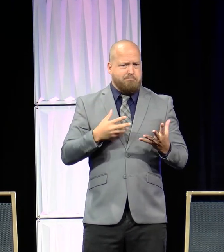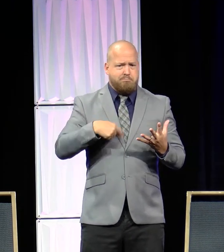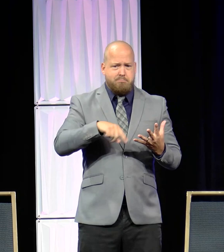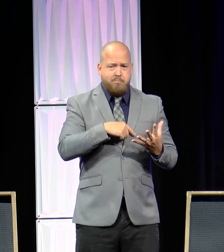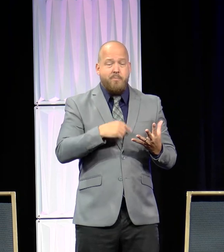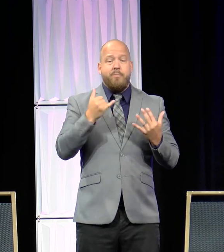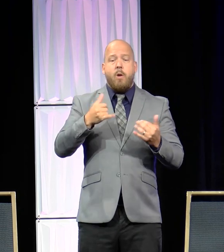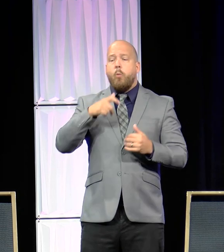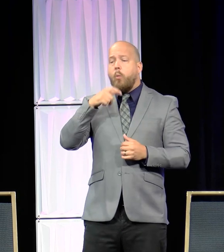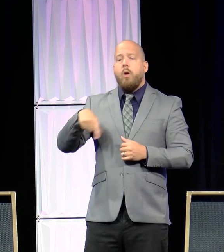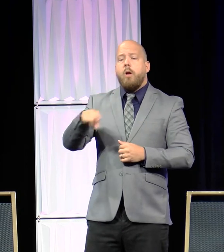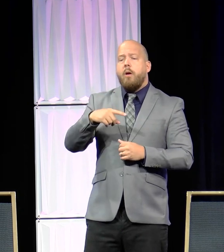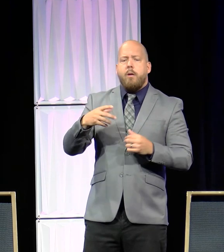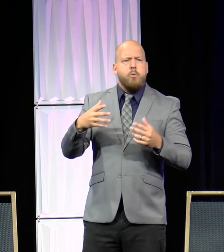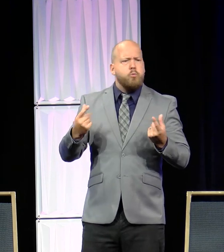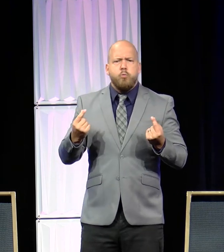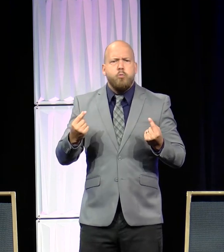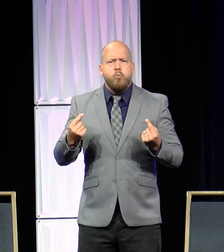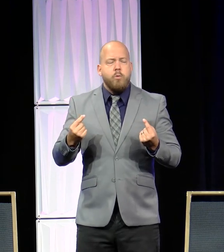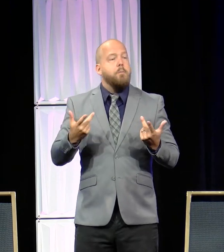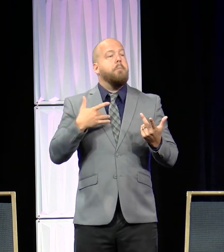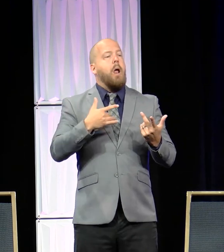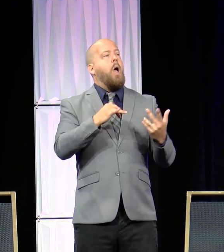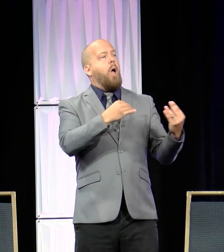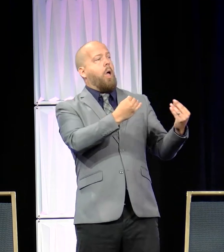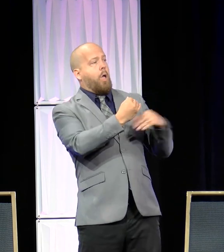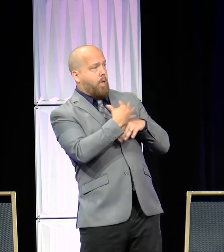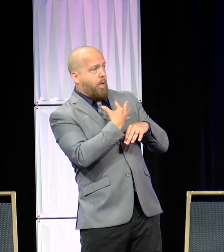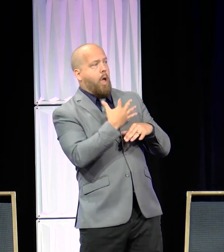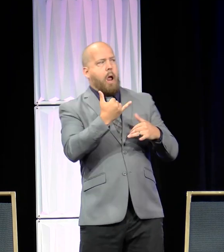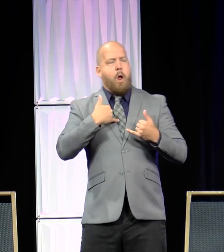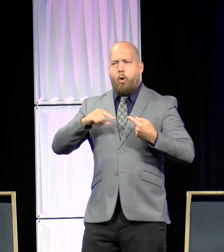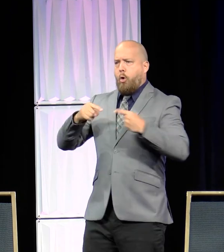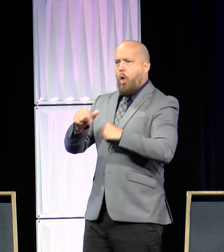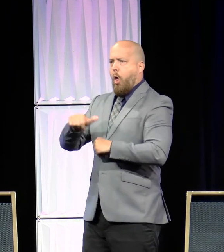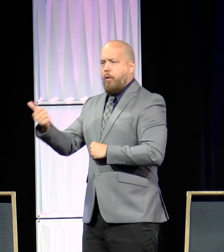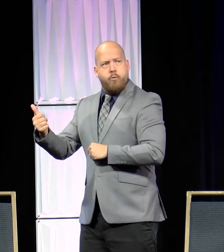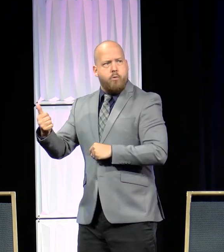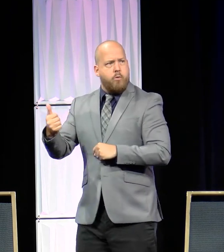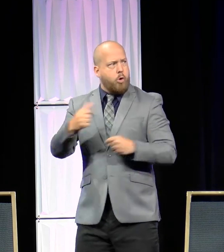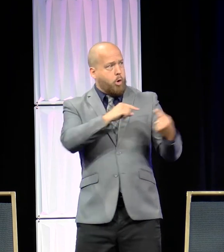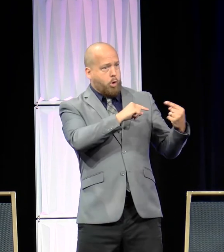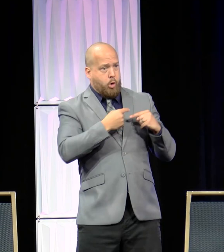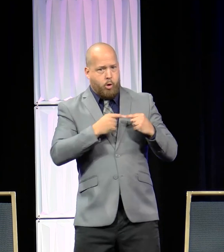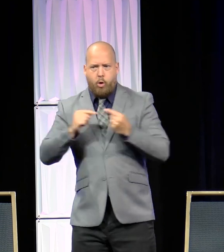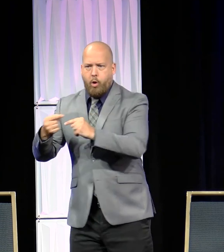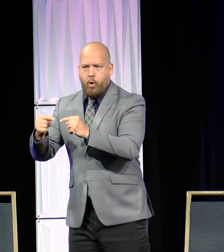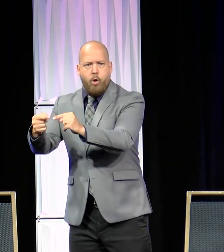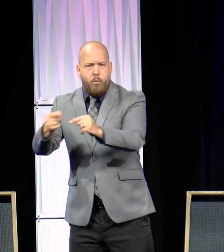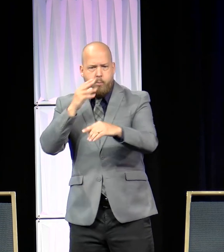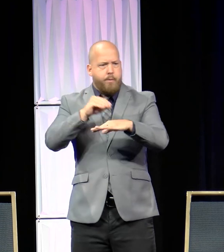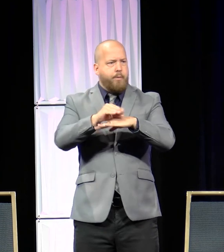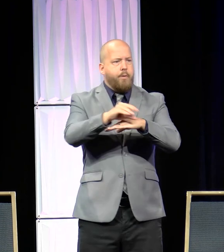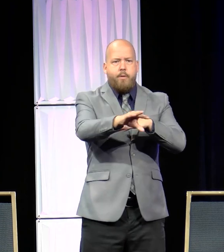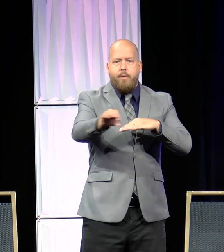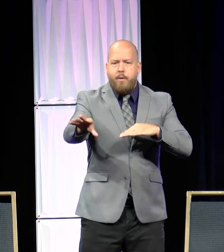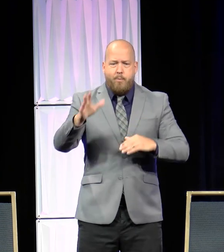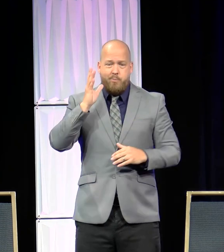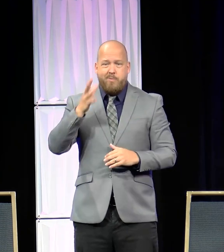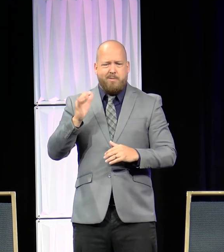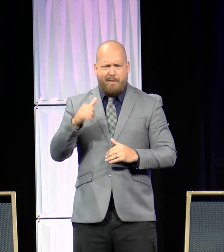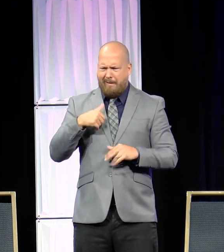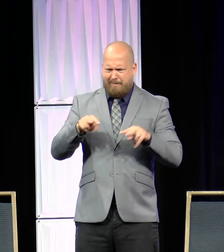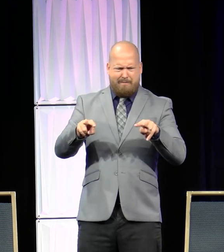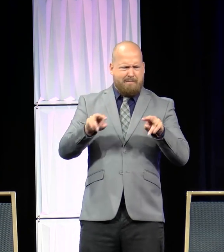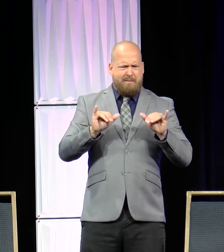he can go a lifetime and never tell anyone what happened to him? What's that about? And what is he doing that entire lifetime? He's wreaking havoc in